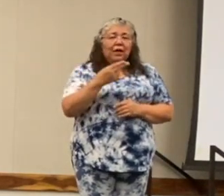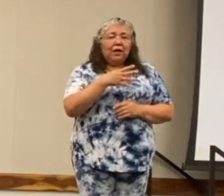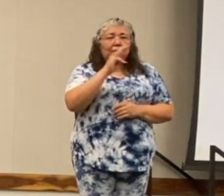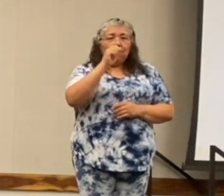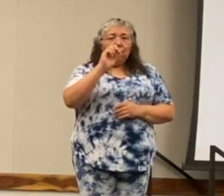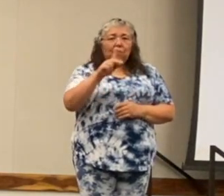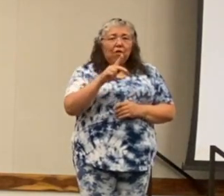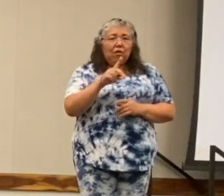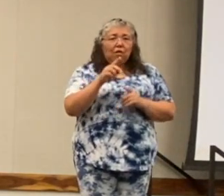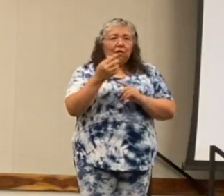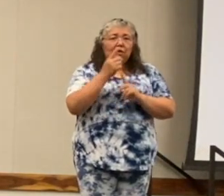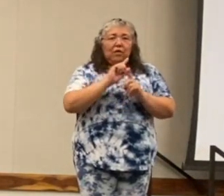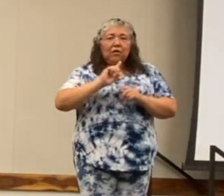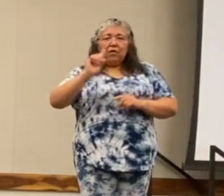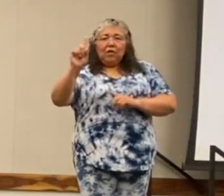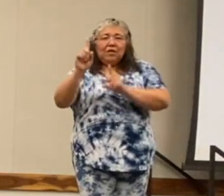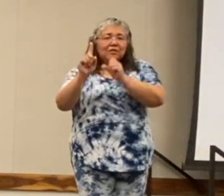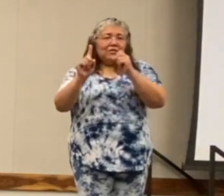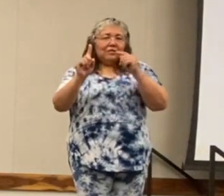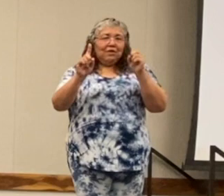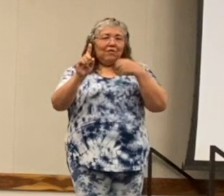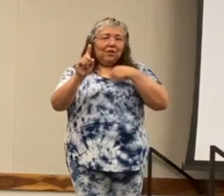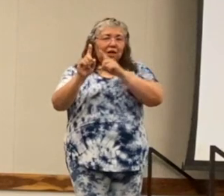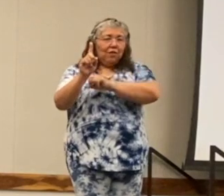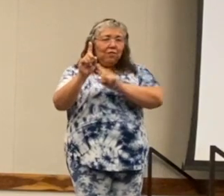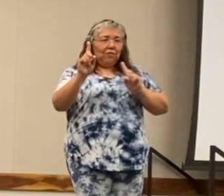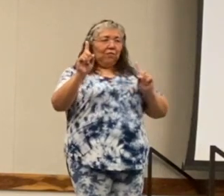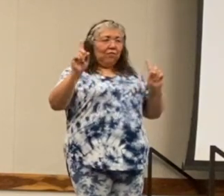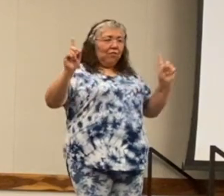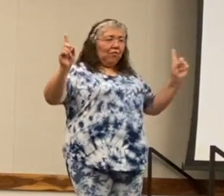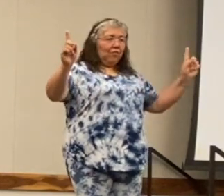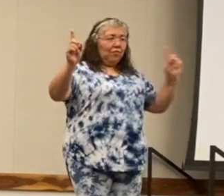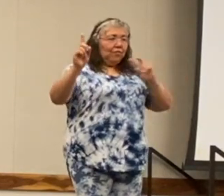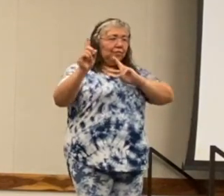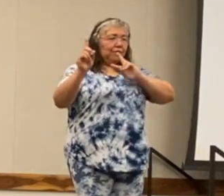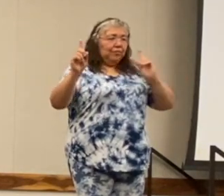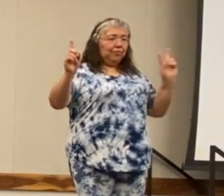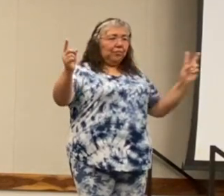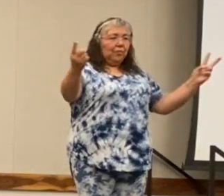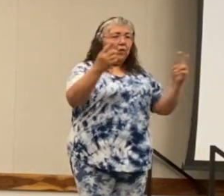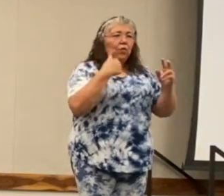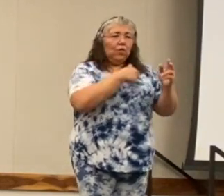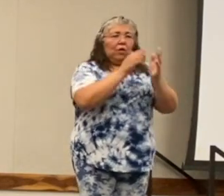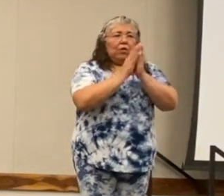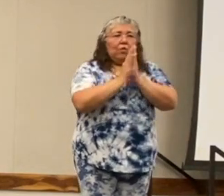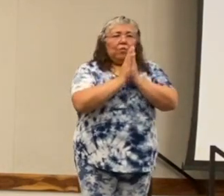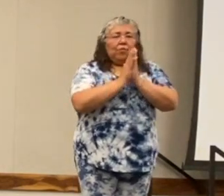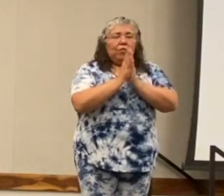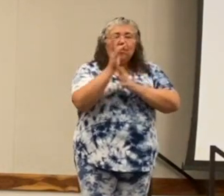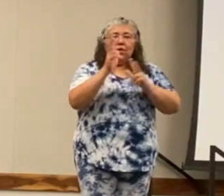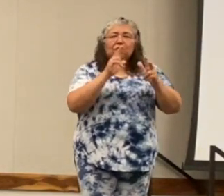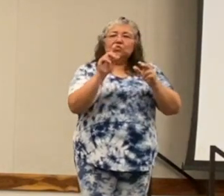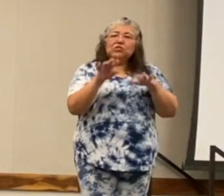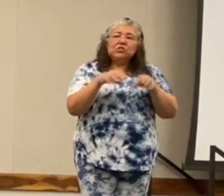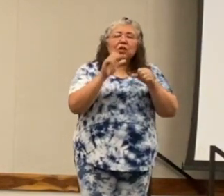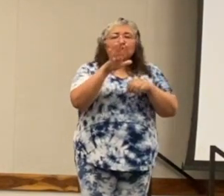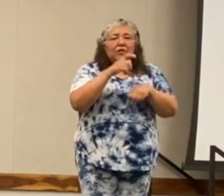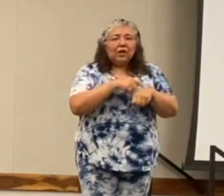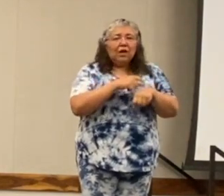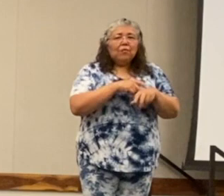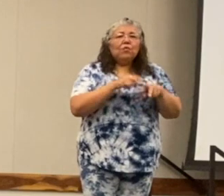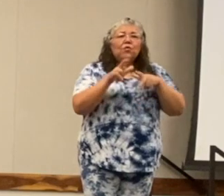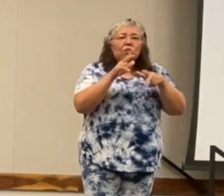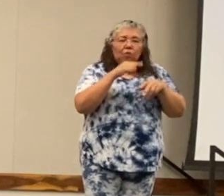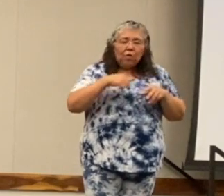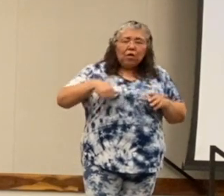went one way, Steve and I went the other. And we just started praying, and we're prayer walking. And it, you just take your time as you go all the way